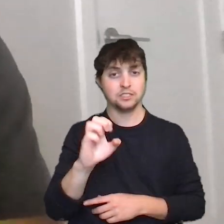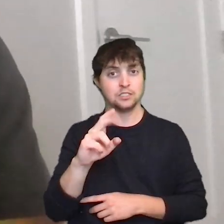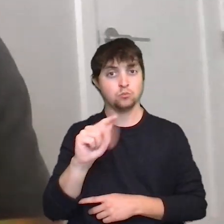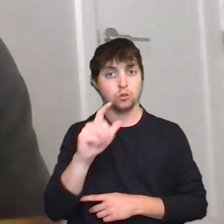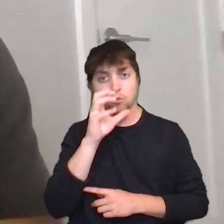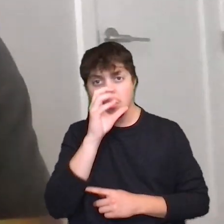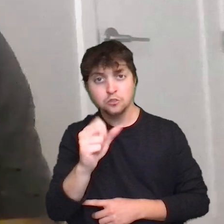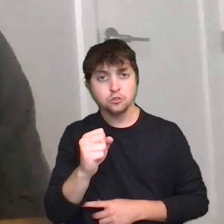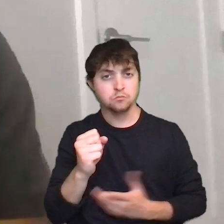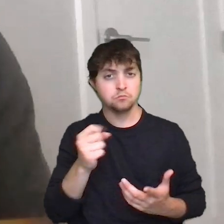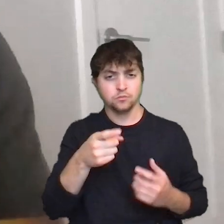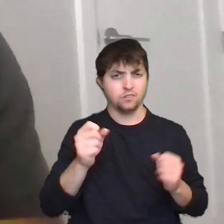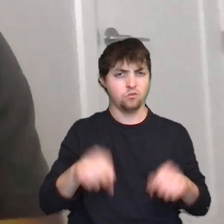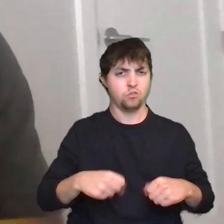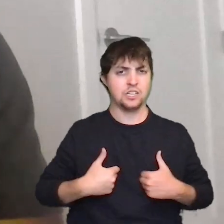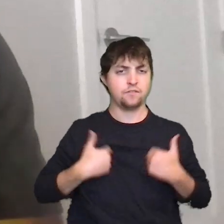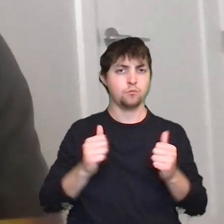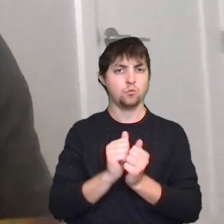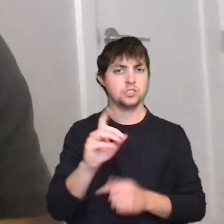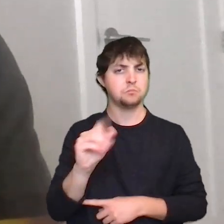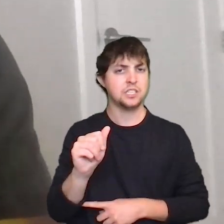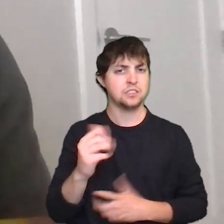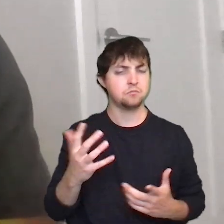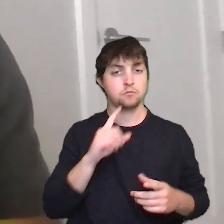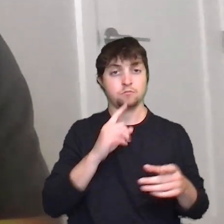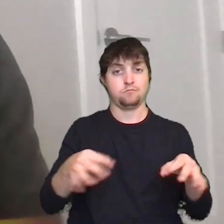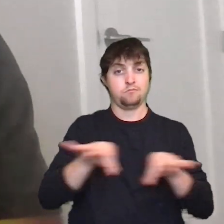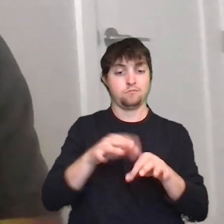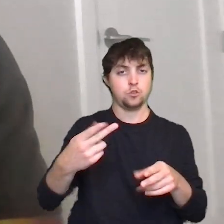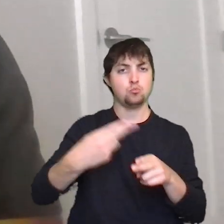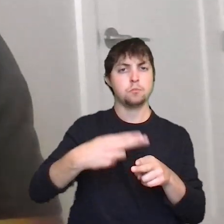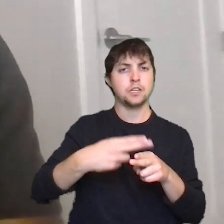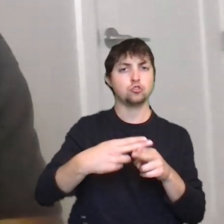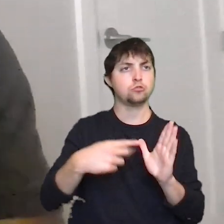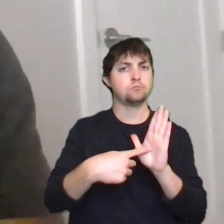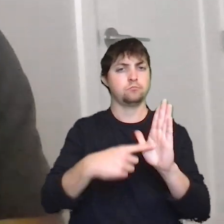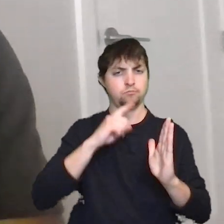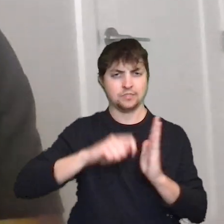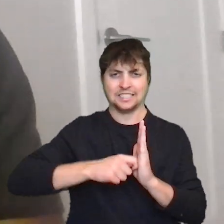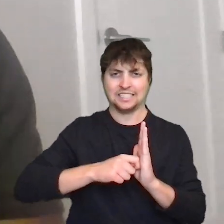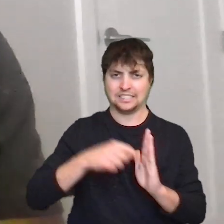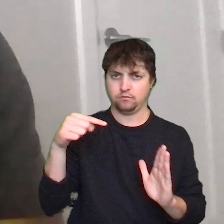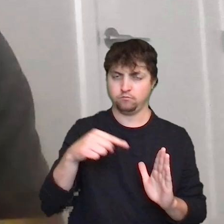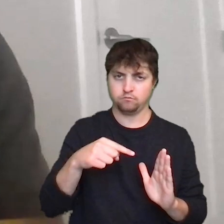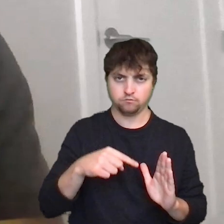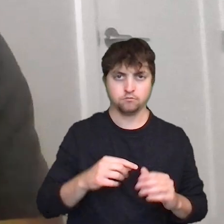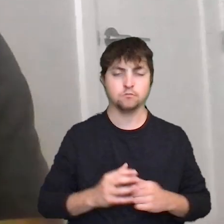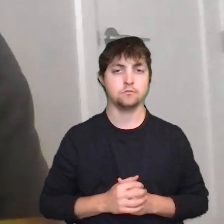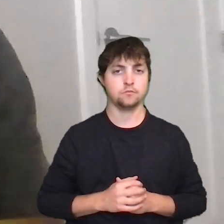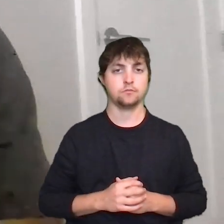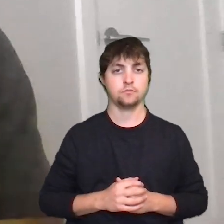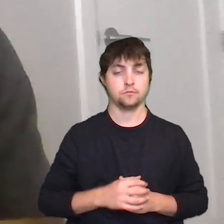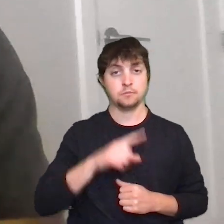sexual orientation. You can live with a disability. So it's so important that representation is